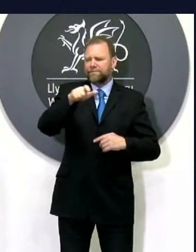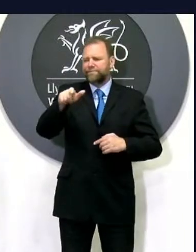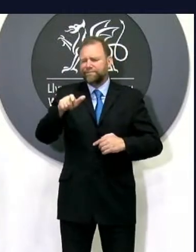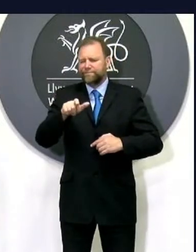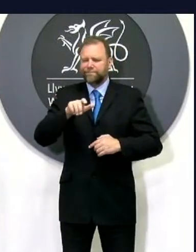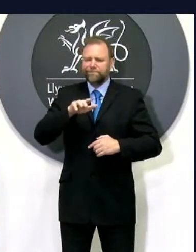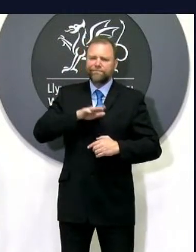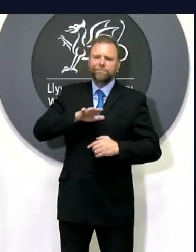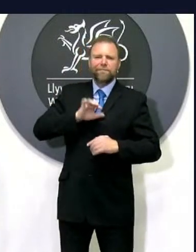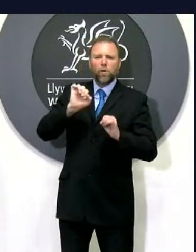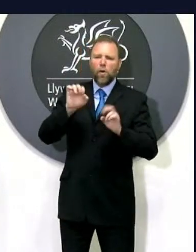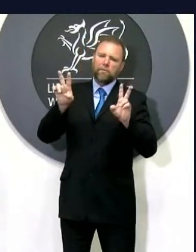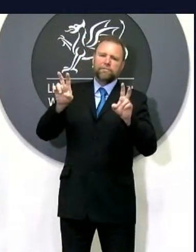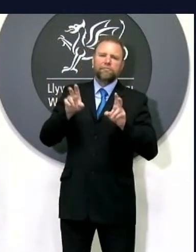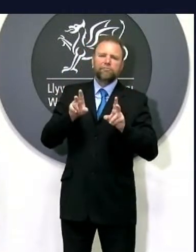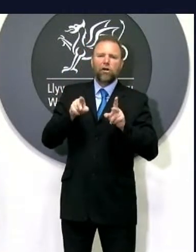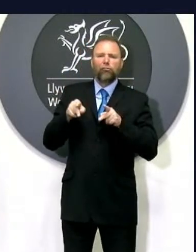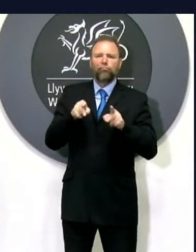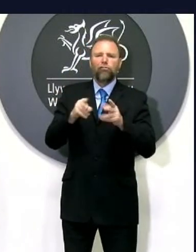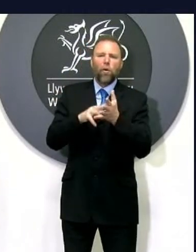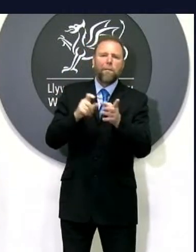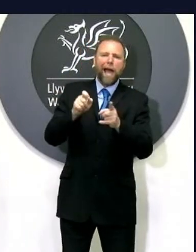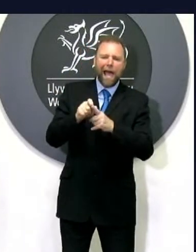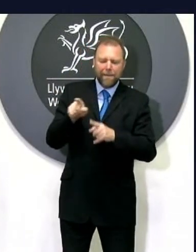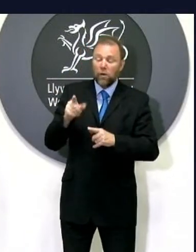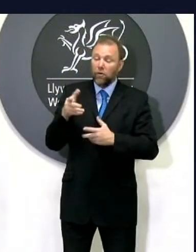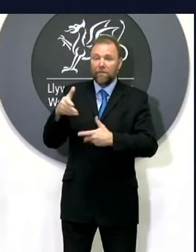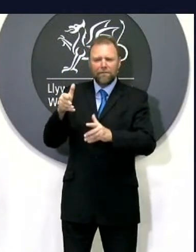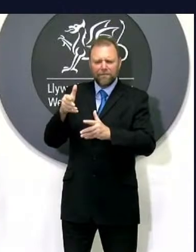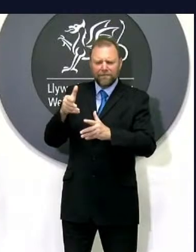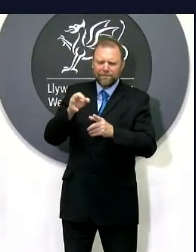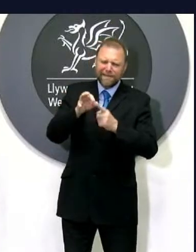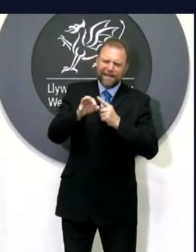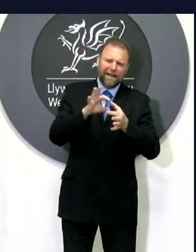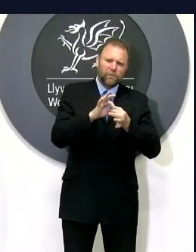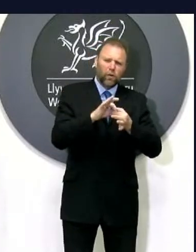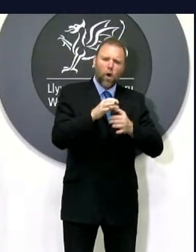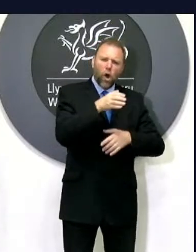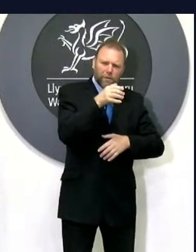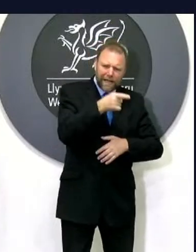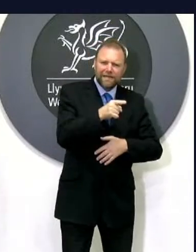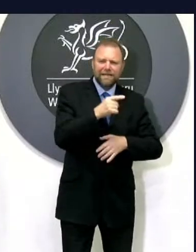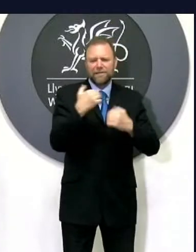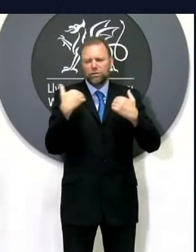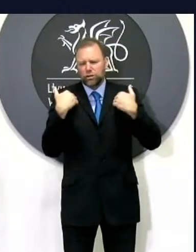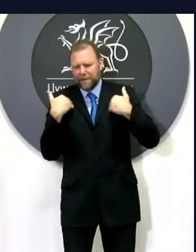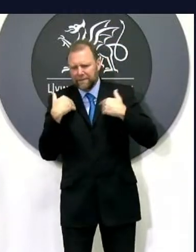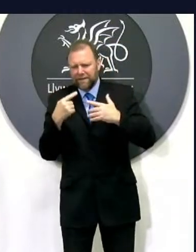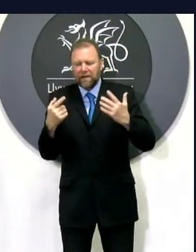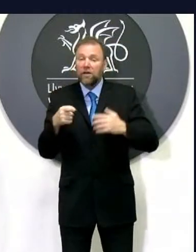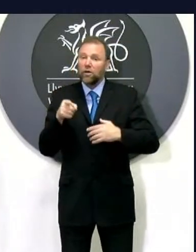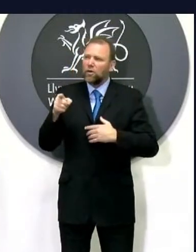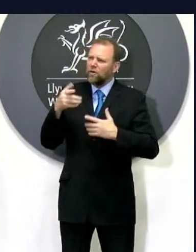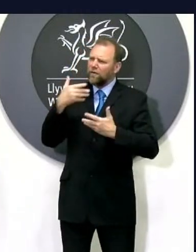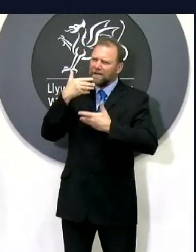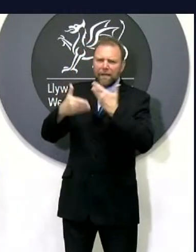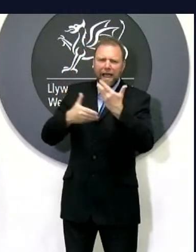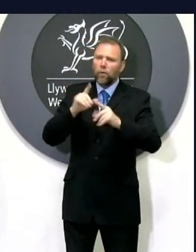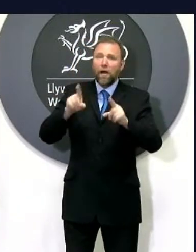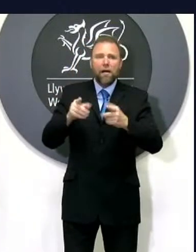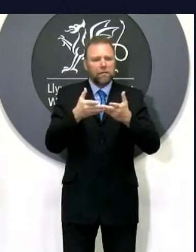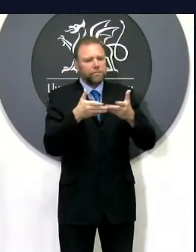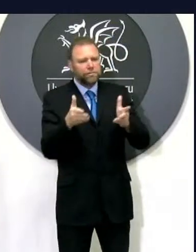outdoor sports and gyms. You've explained that things can't all come at once and judgments have to be made about a balance of